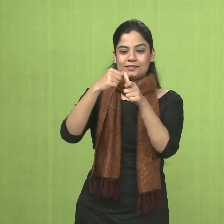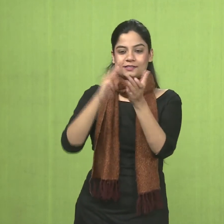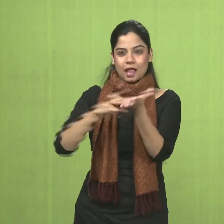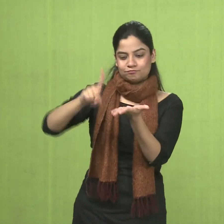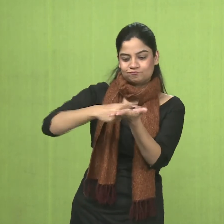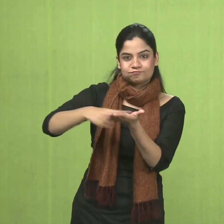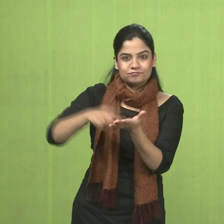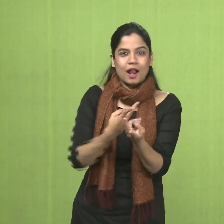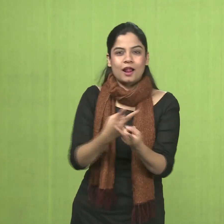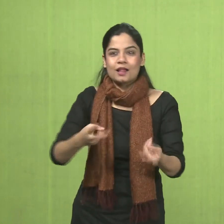these are some sources of money.